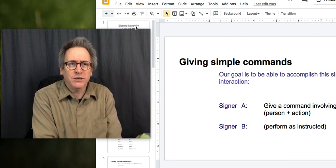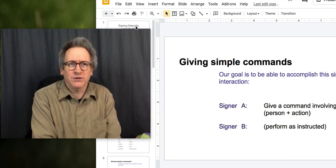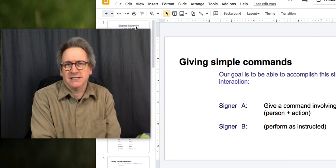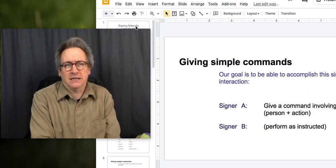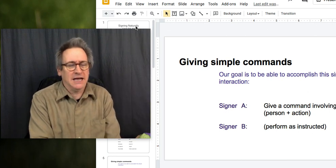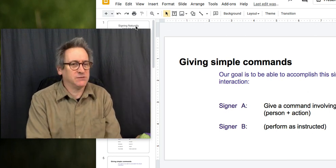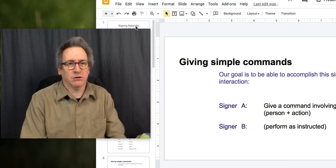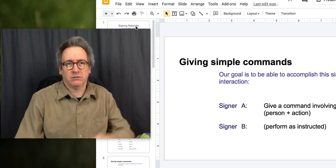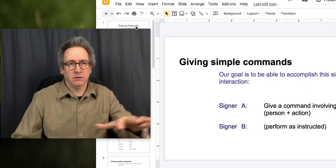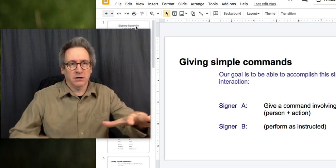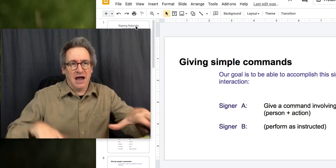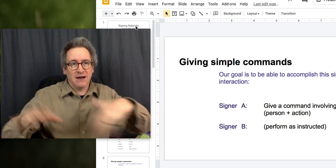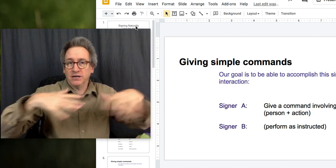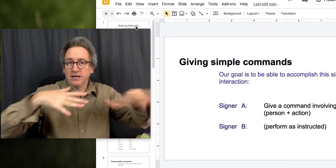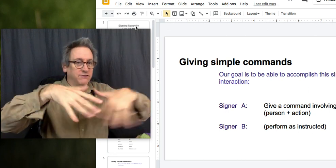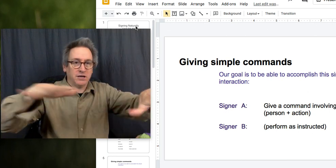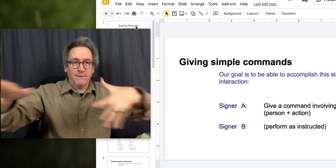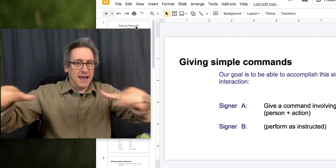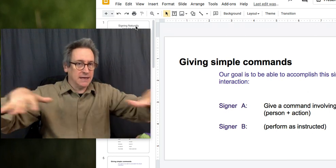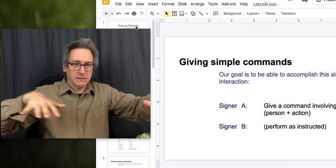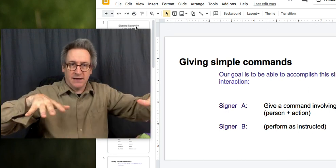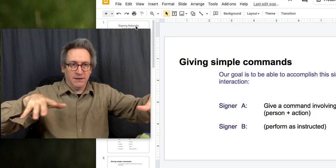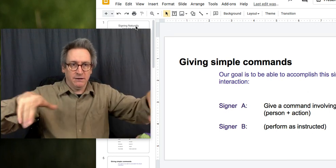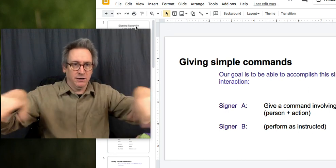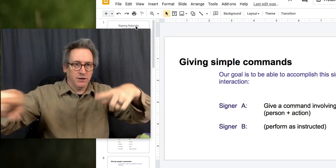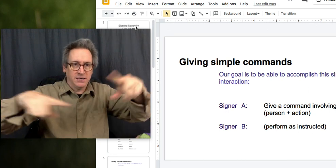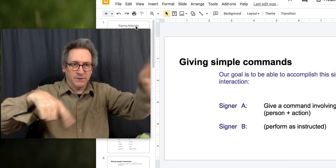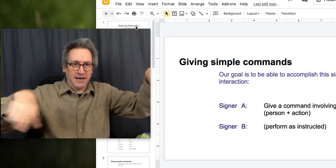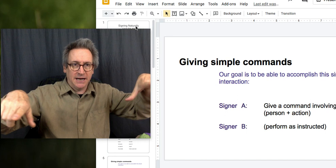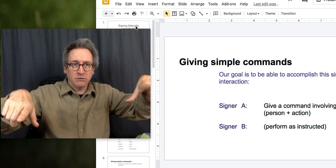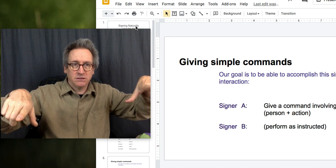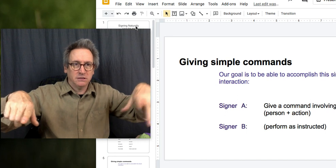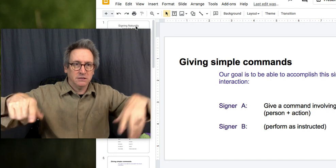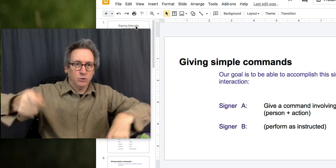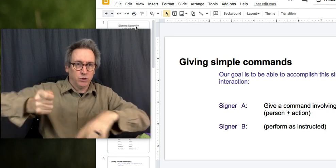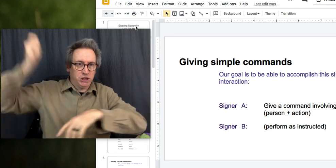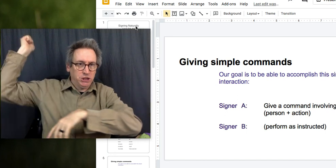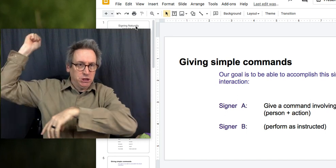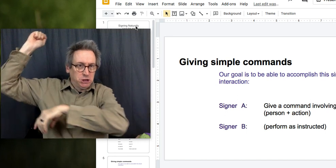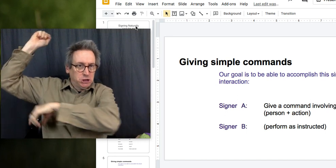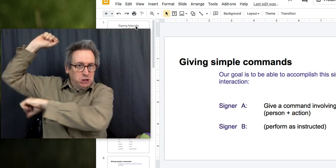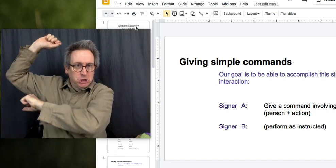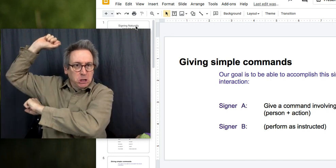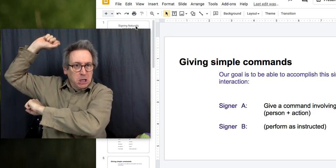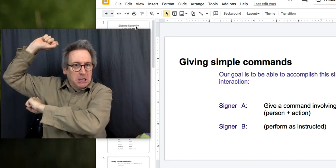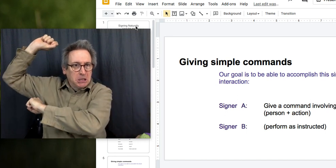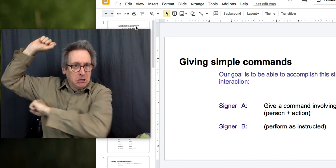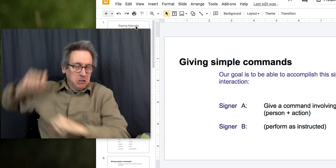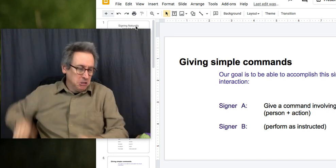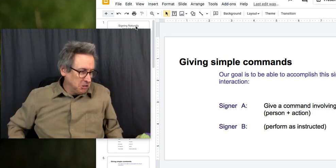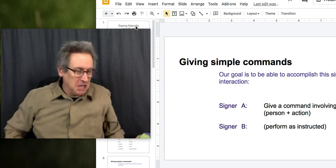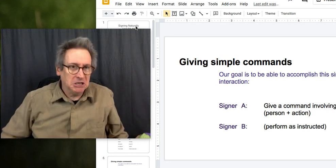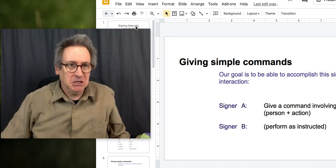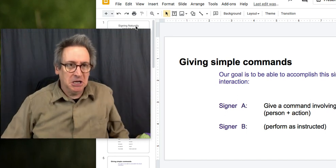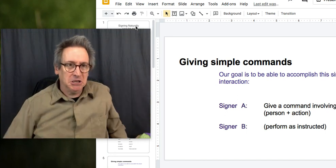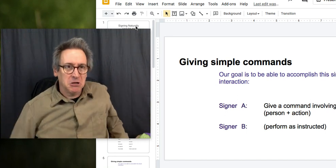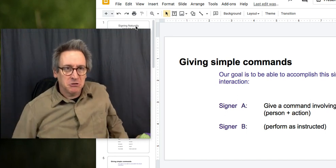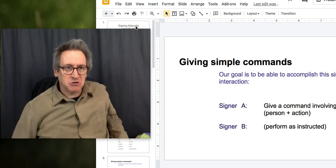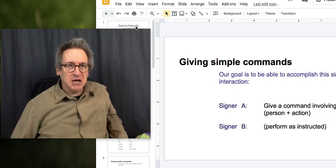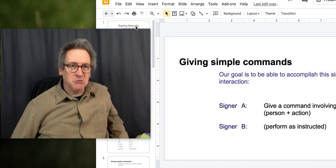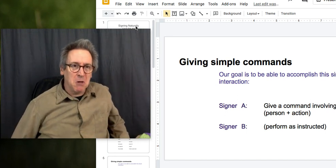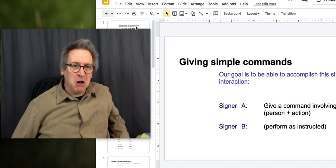We would do this in class where I would give commands and then you guys would act it out, like